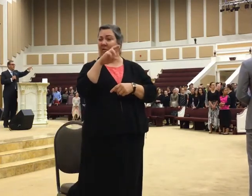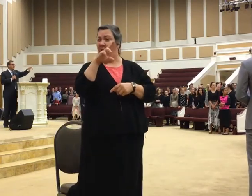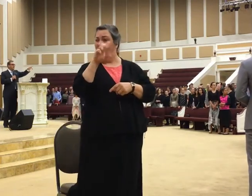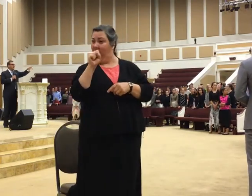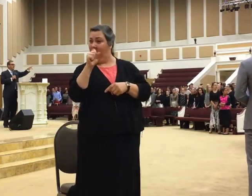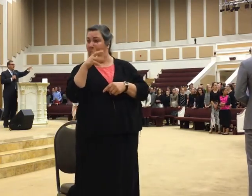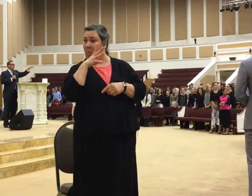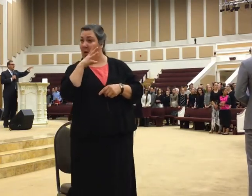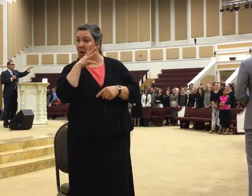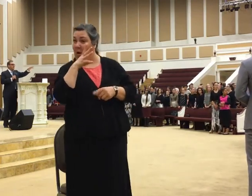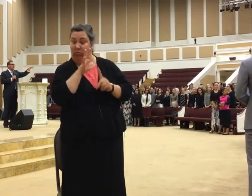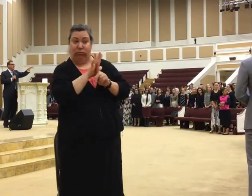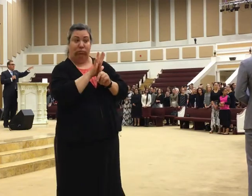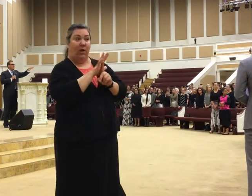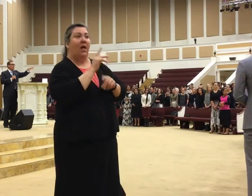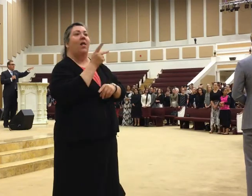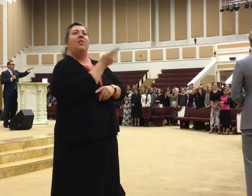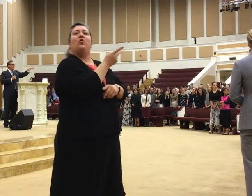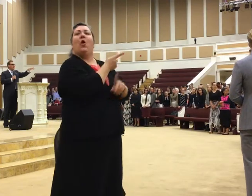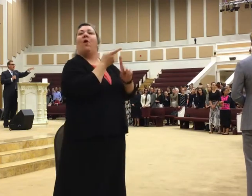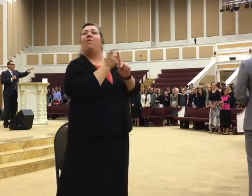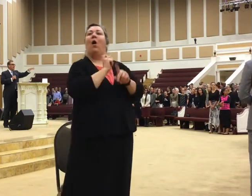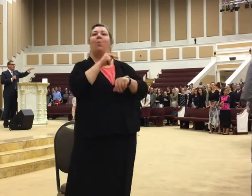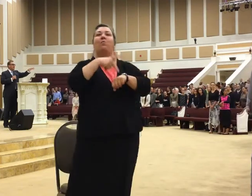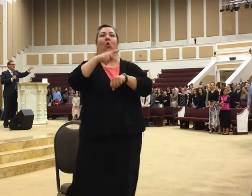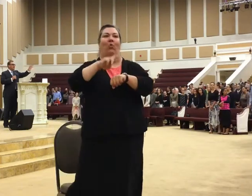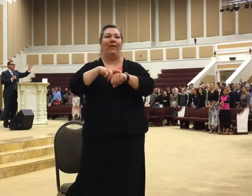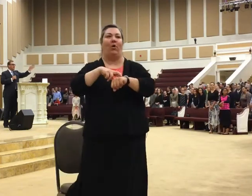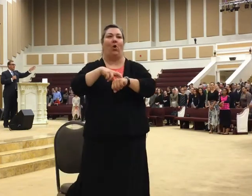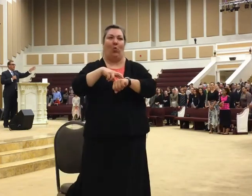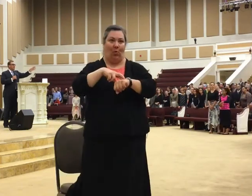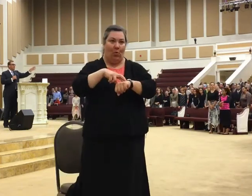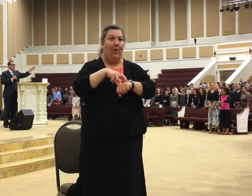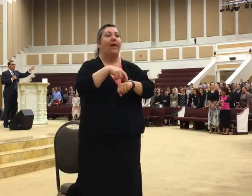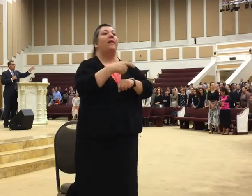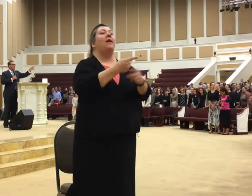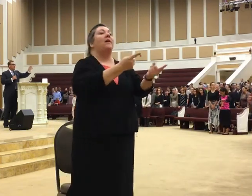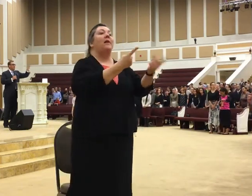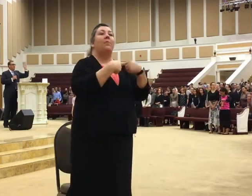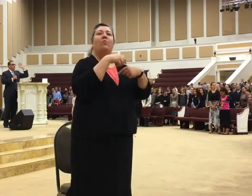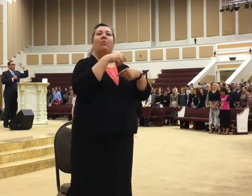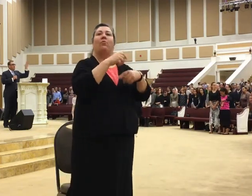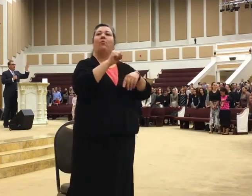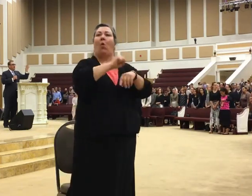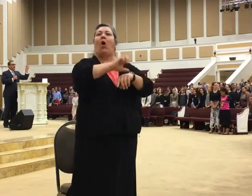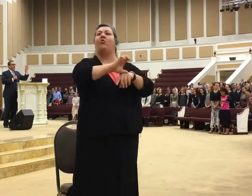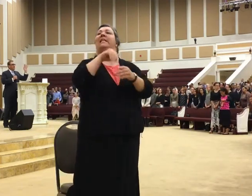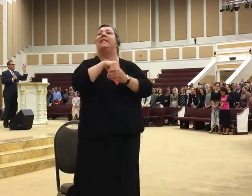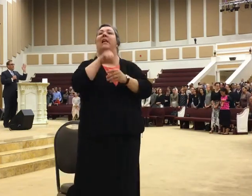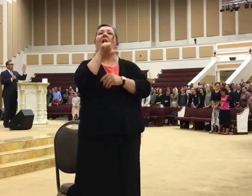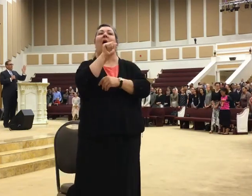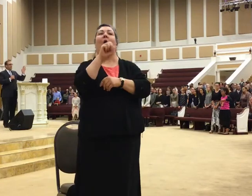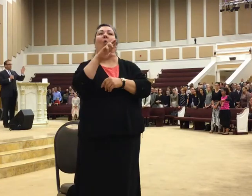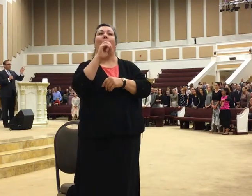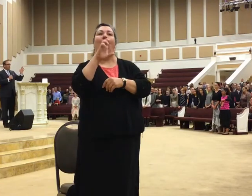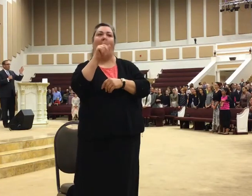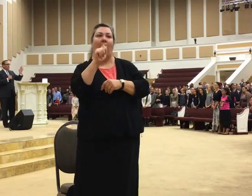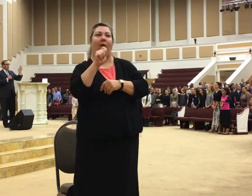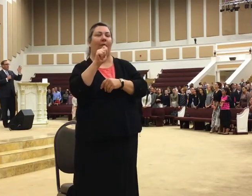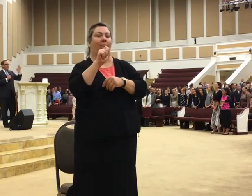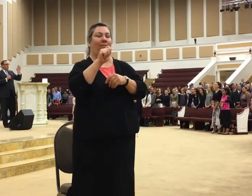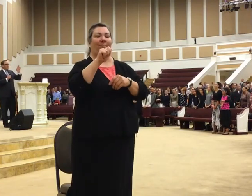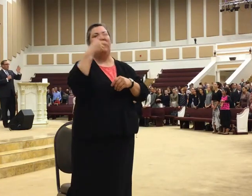And they are from Puerto Rico. And they were in the Rock Church in Moroka a while back and moved back to Puerto